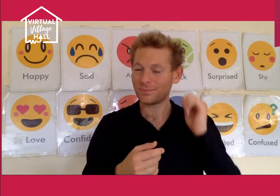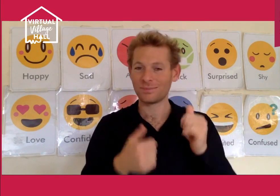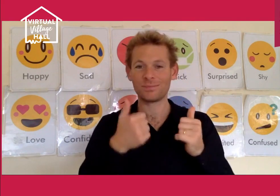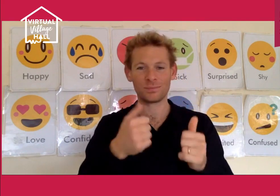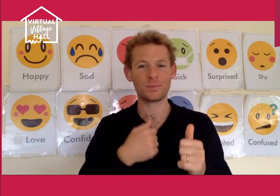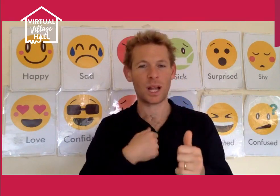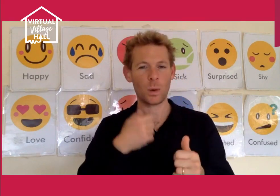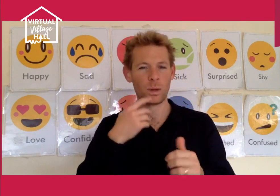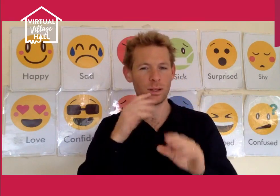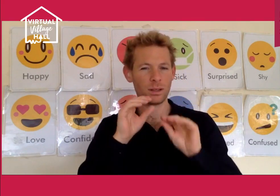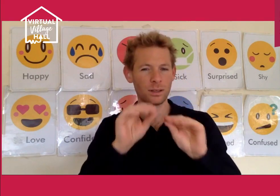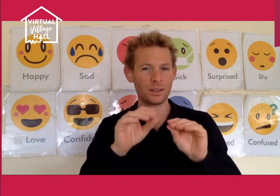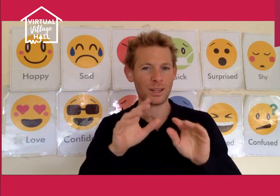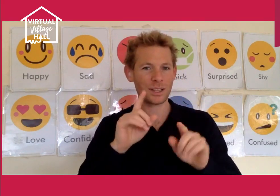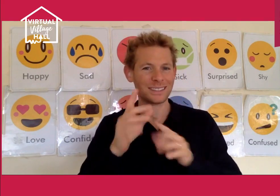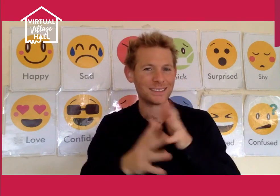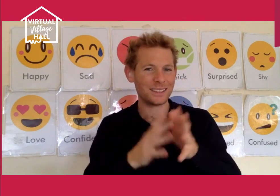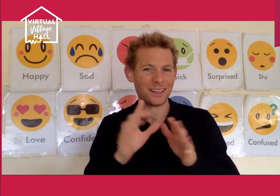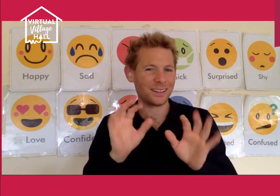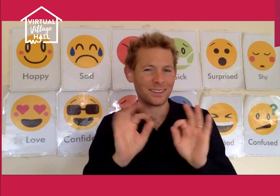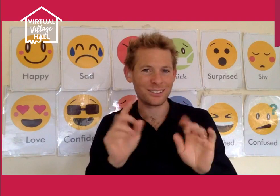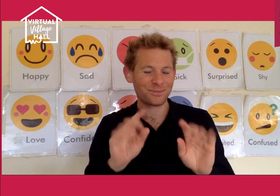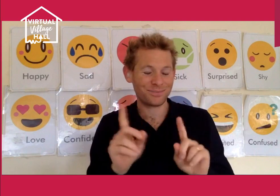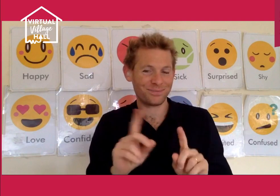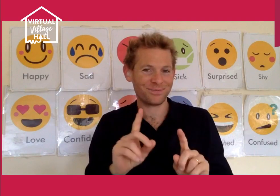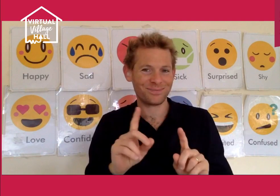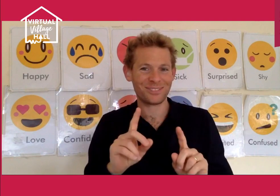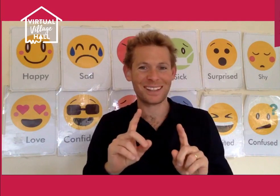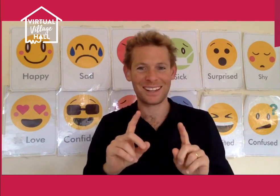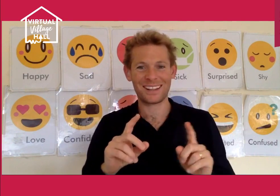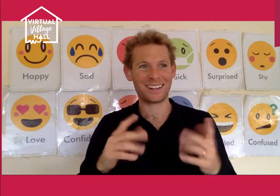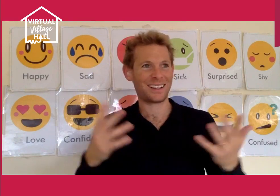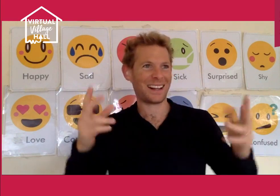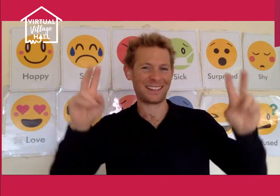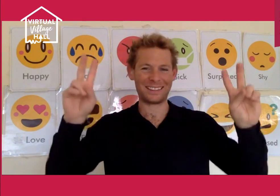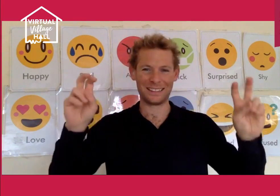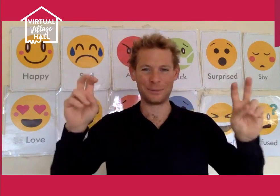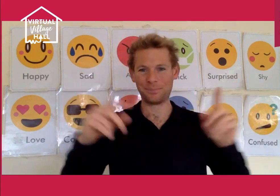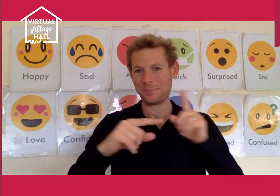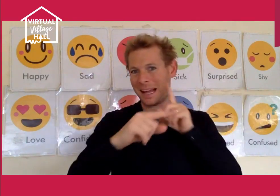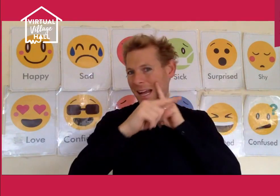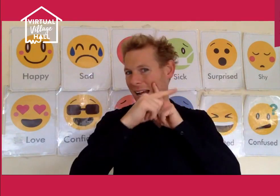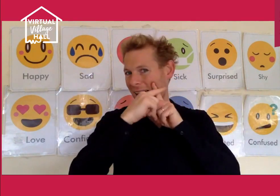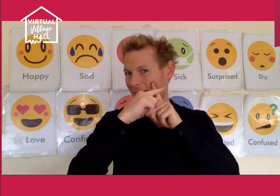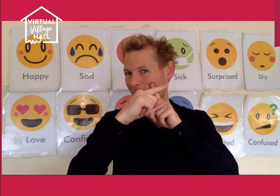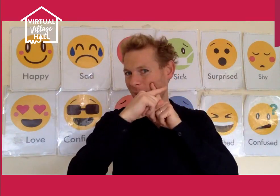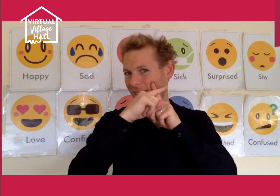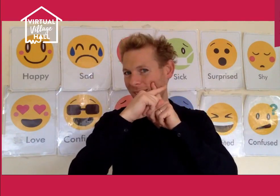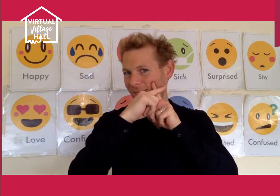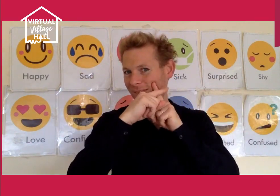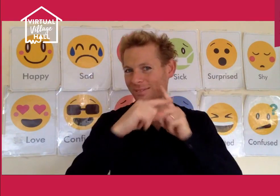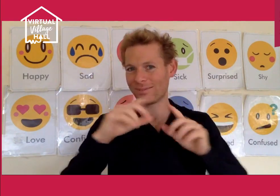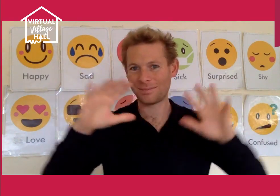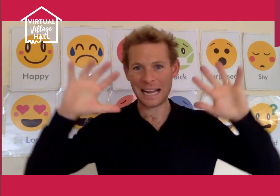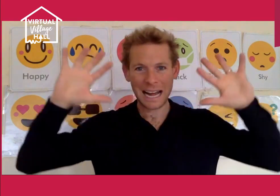now coming to the end, and I'm going to teach you. What am I going to teach you? Halloween signs.